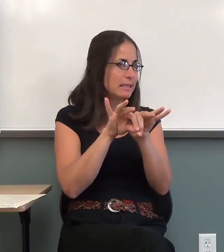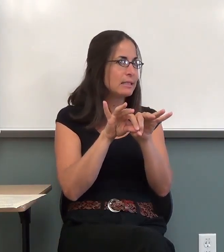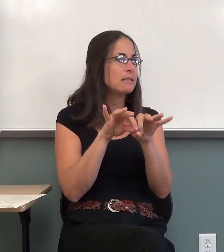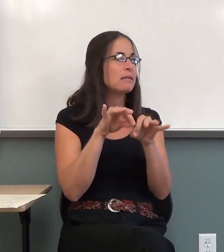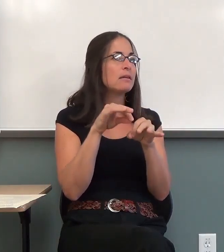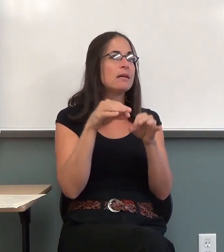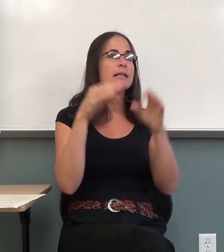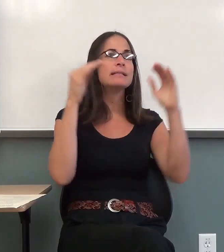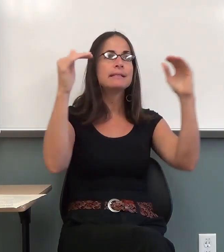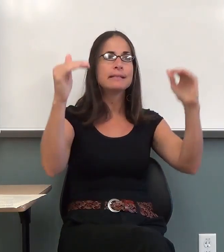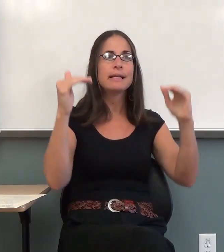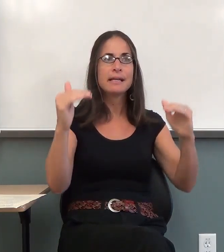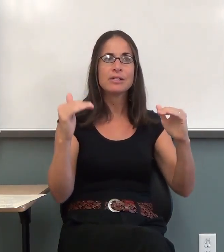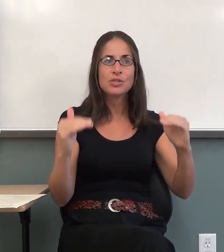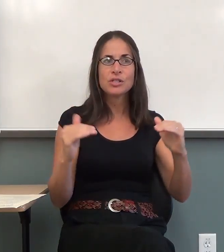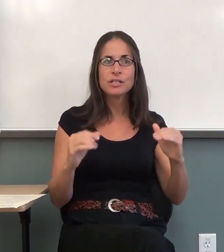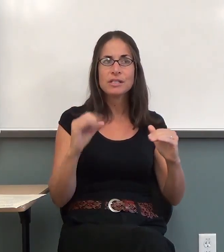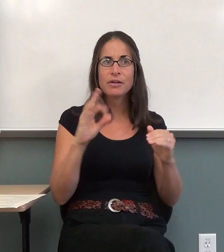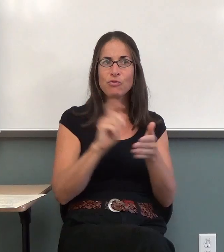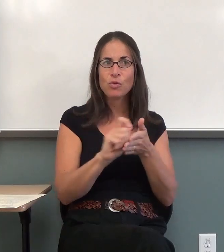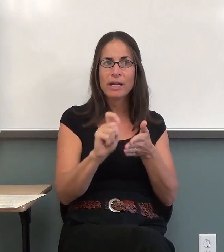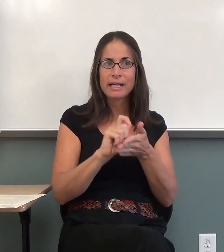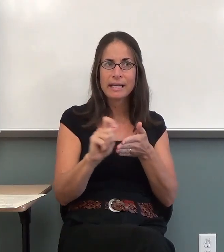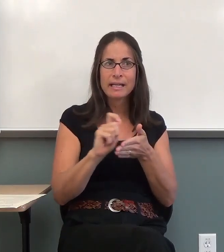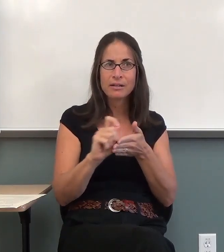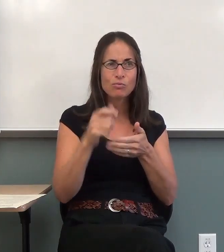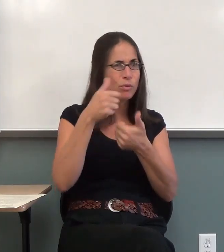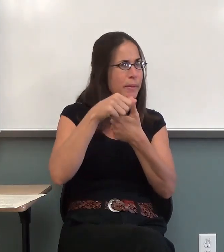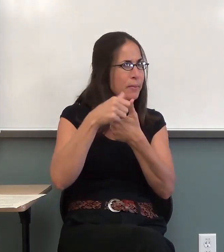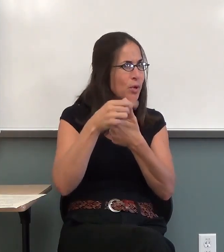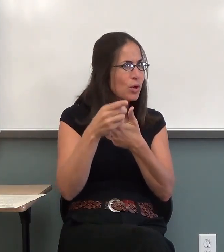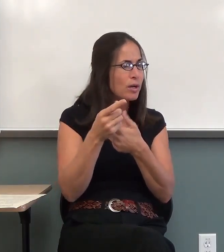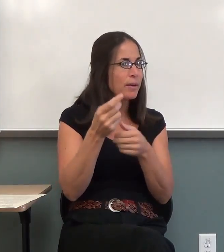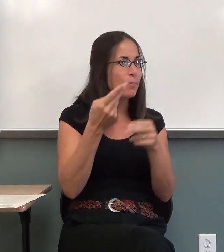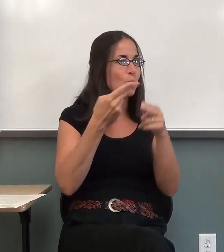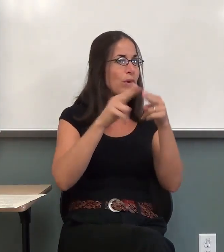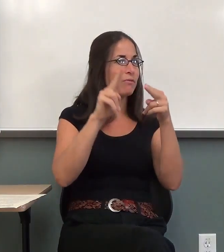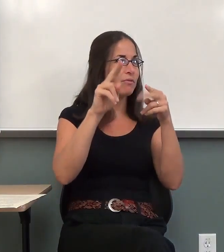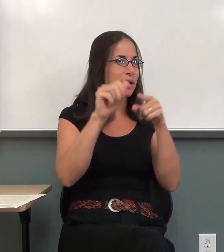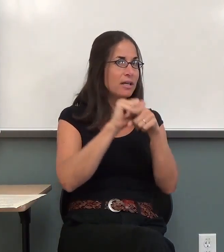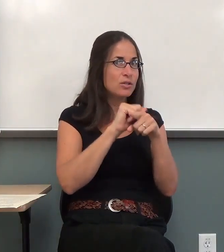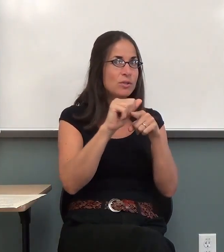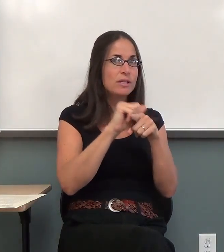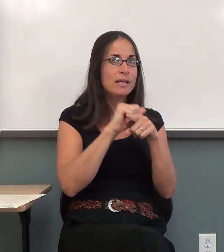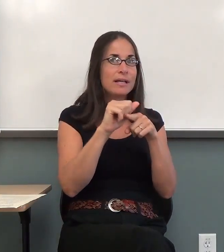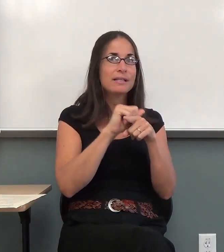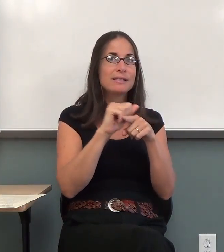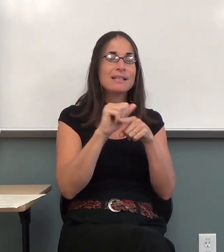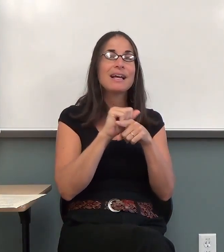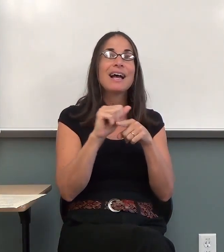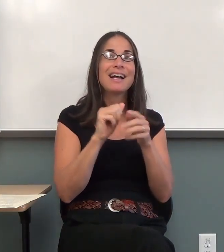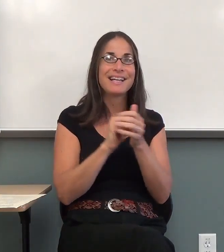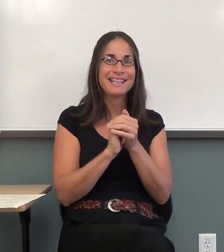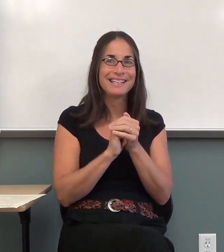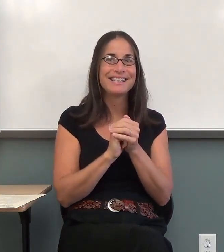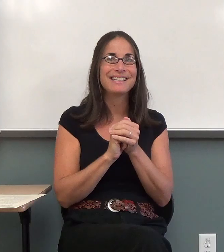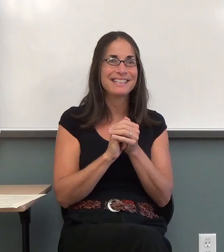stages of writing. Do you remember this? Yeah. We did a little brief exercise in it. We need to return to it. 4